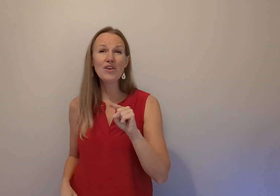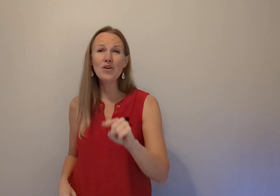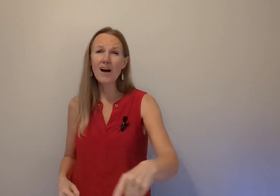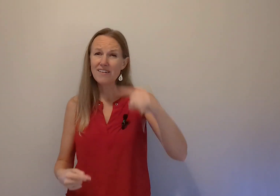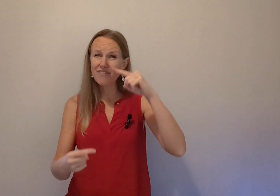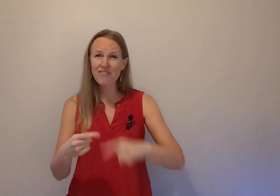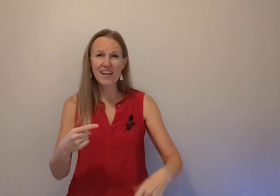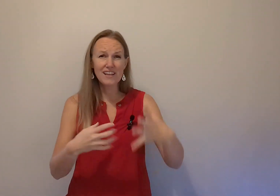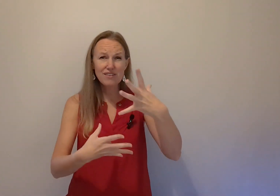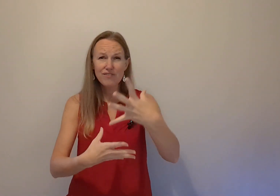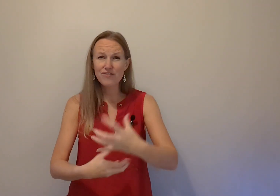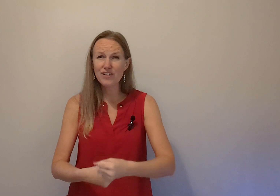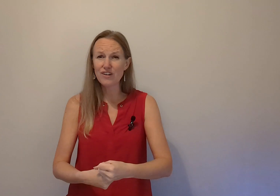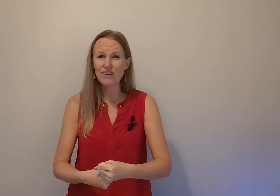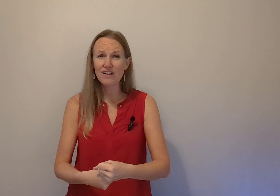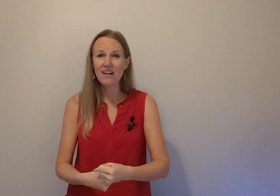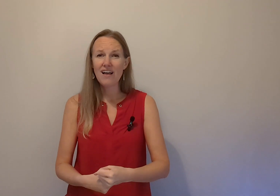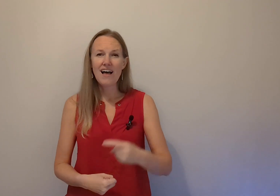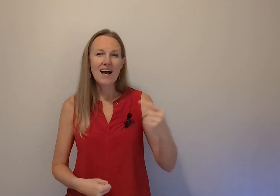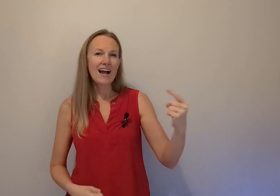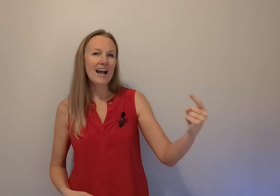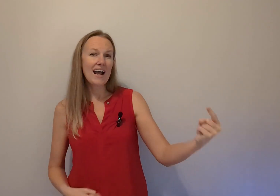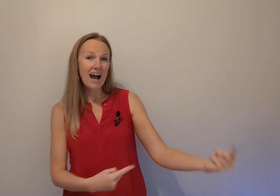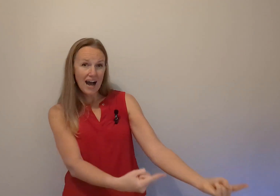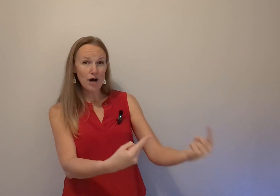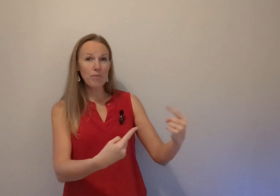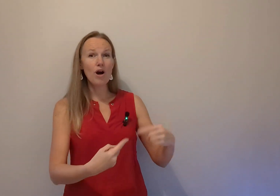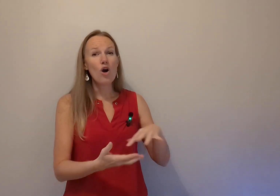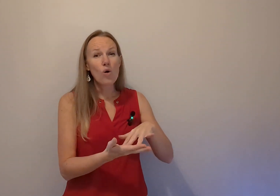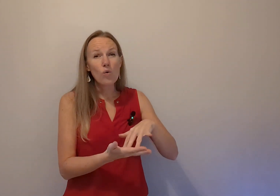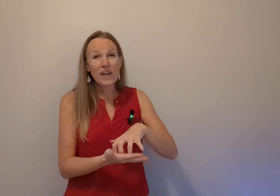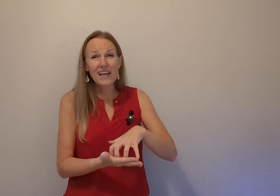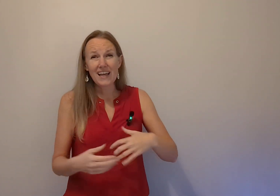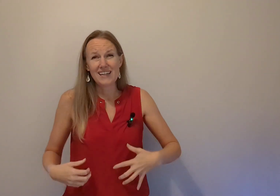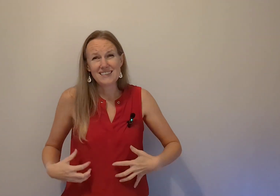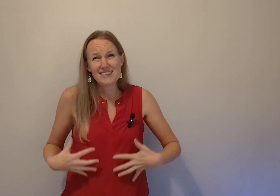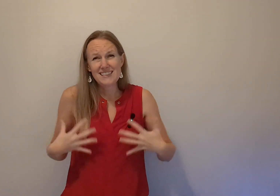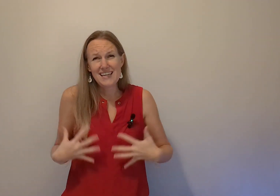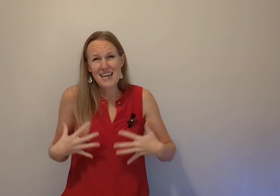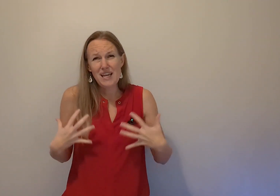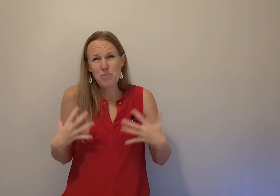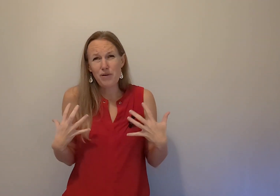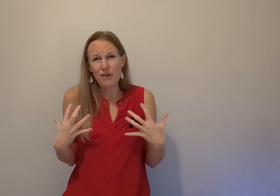you unfaithful. Come, weak and